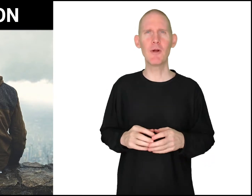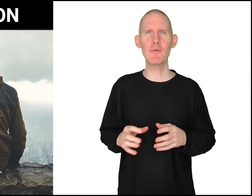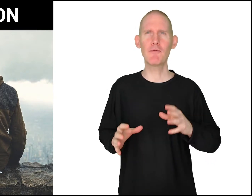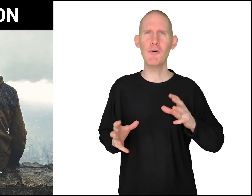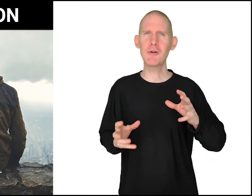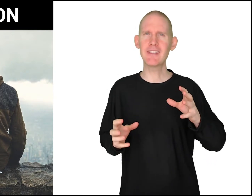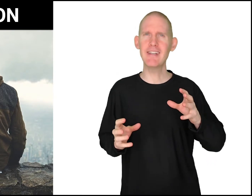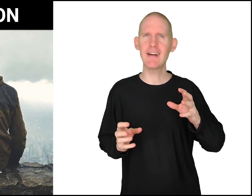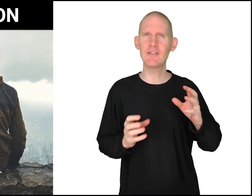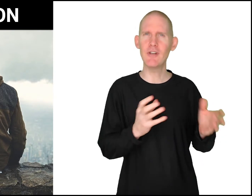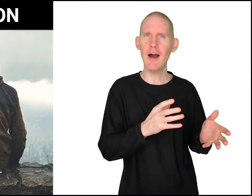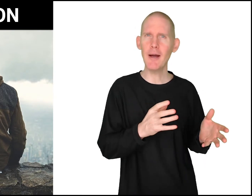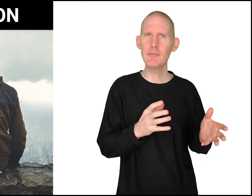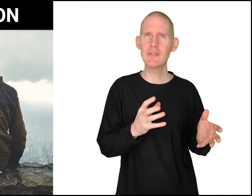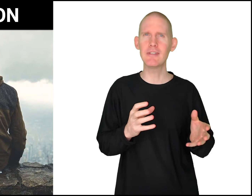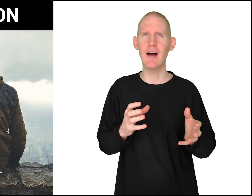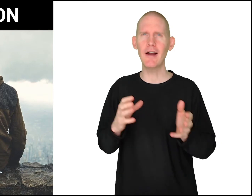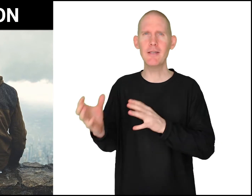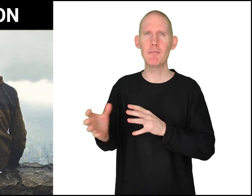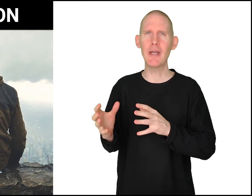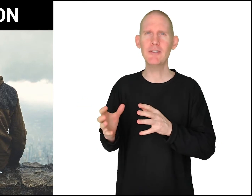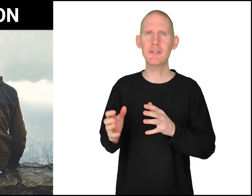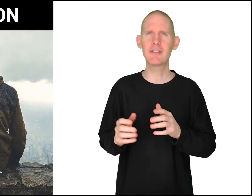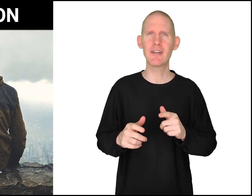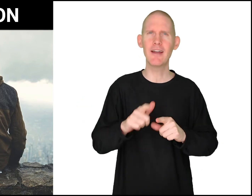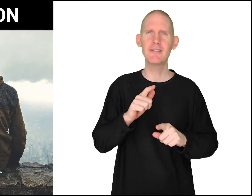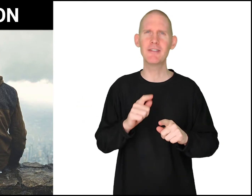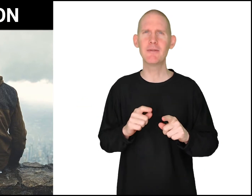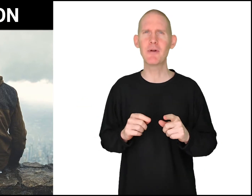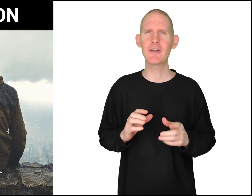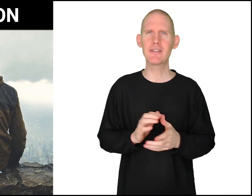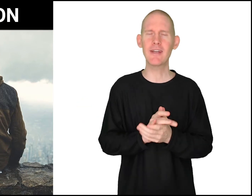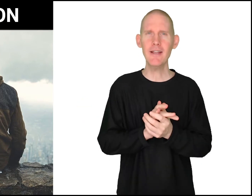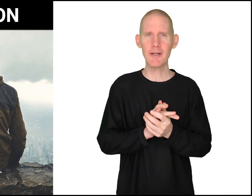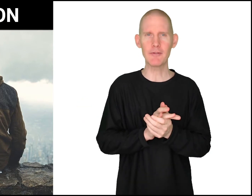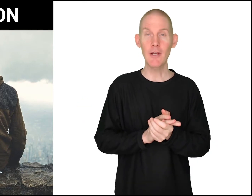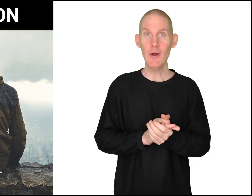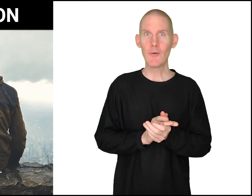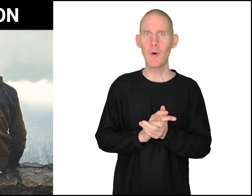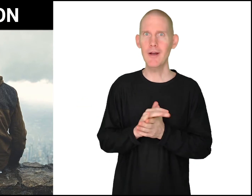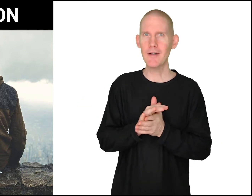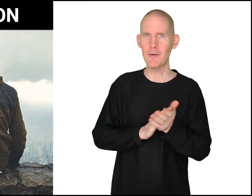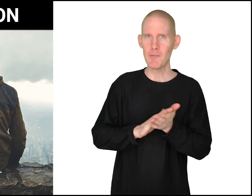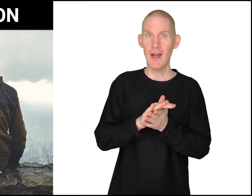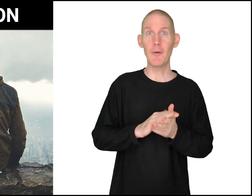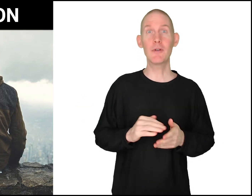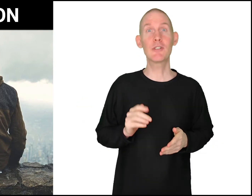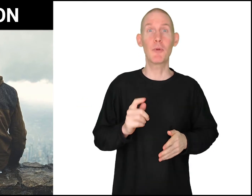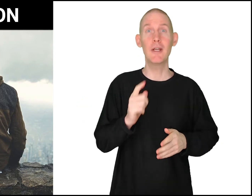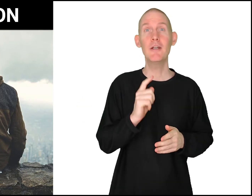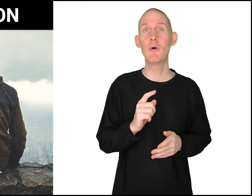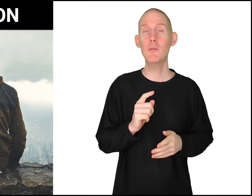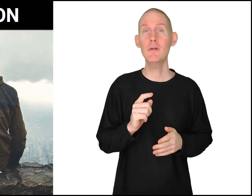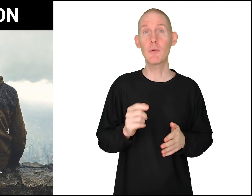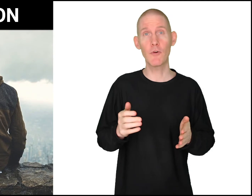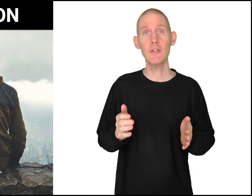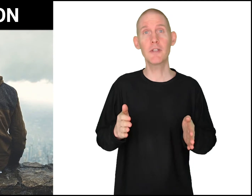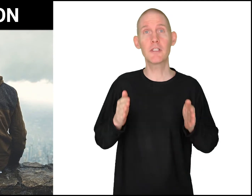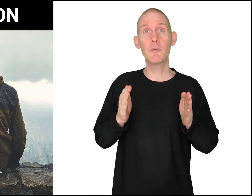we're focusing on jobs and occupation signs in American Sign Language? Well, I will explain in a moment, but first let's make sure